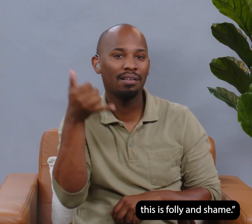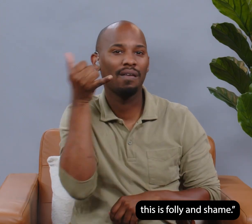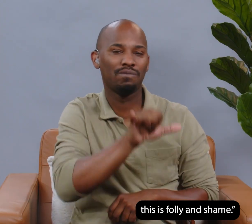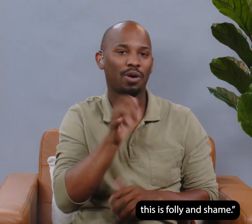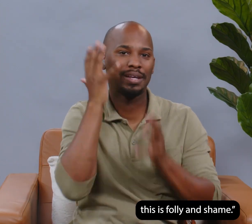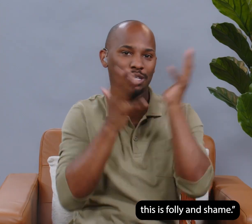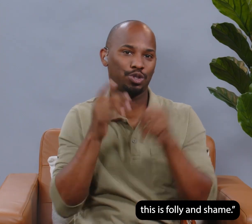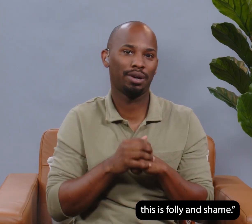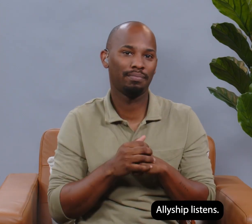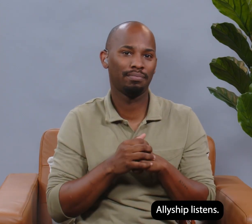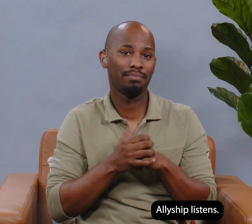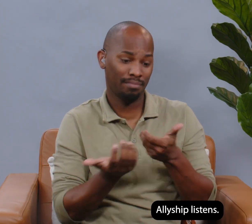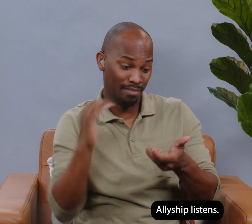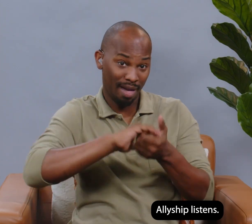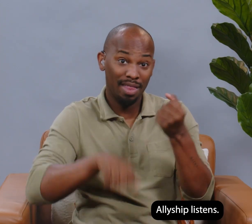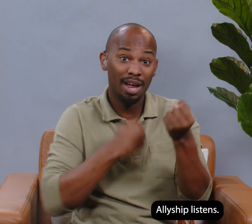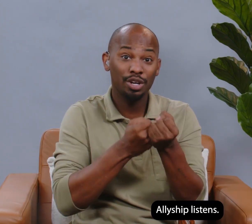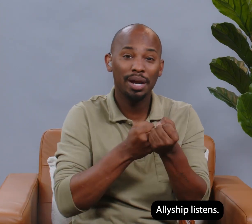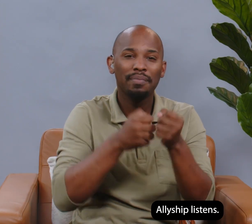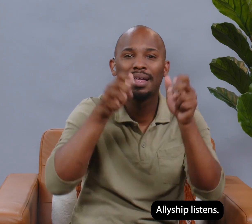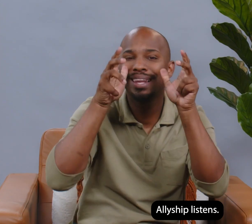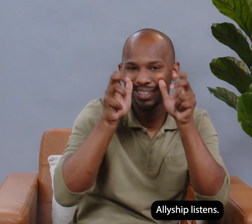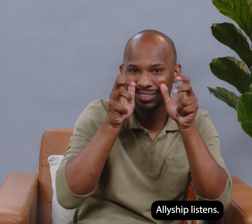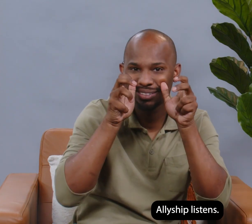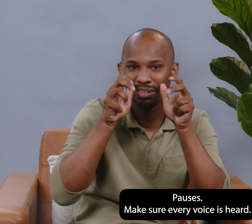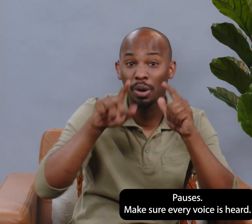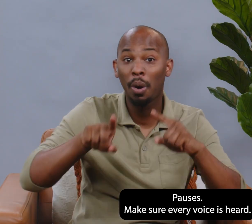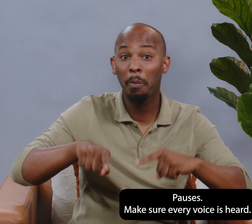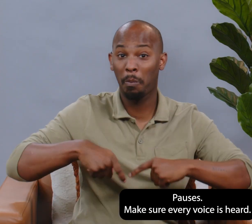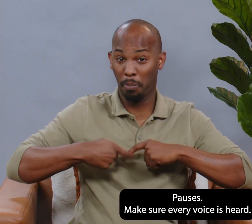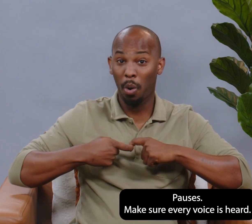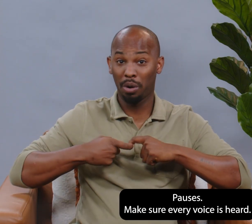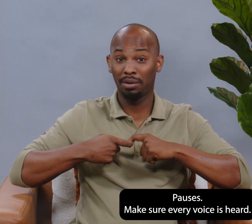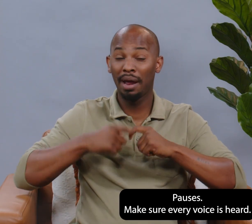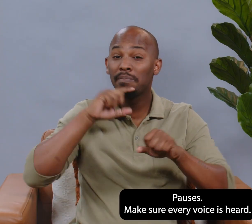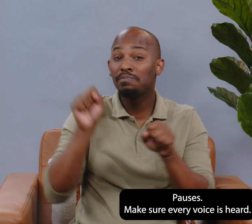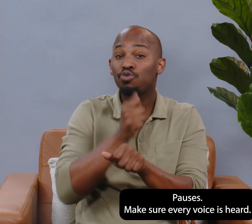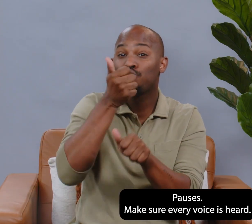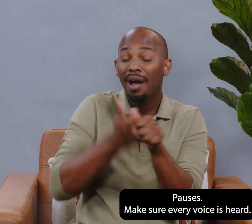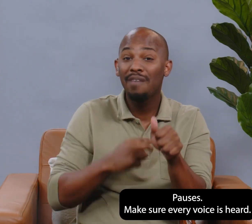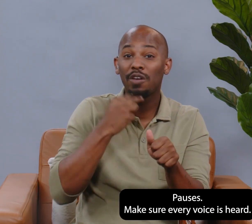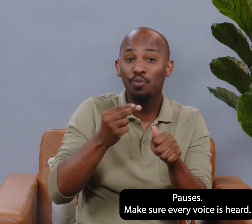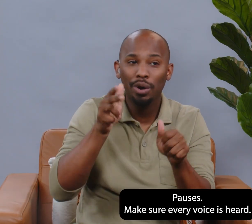and shame. Allyship, listen, pause, and make sure every voice is